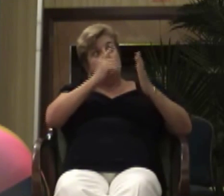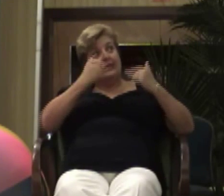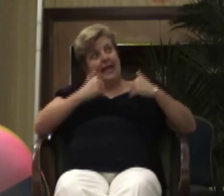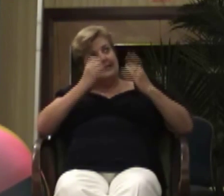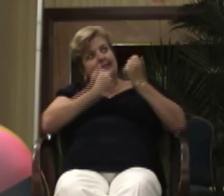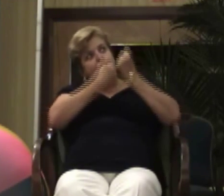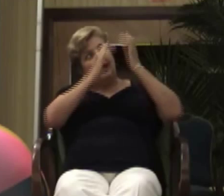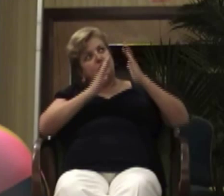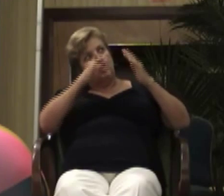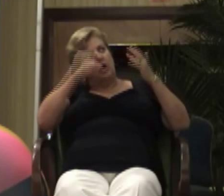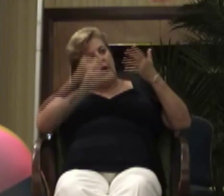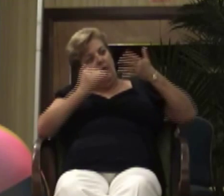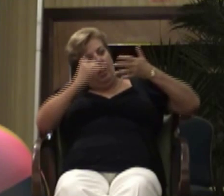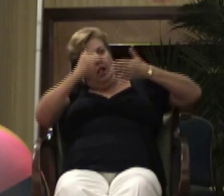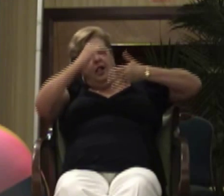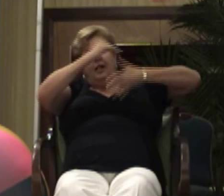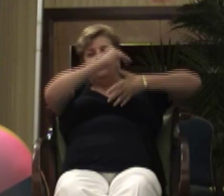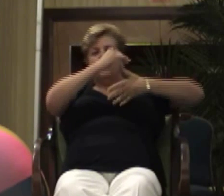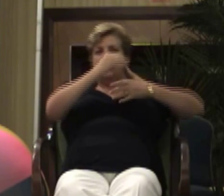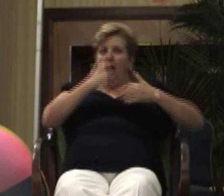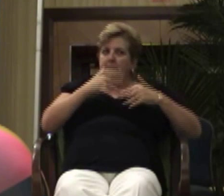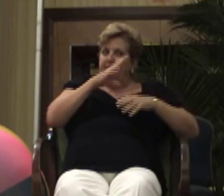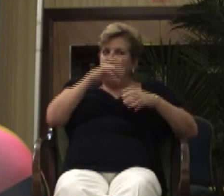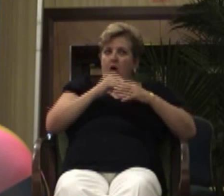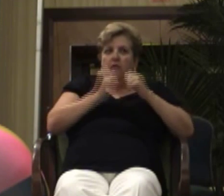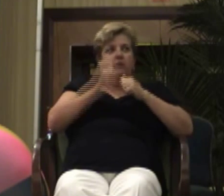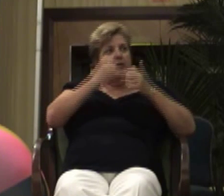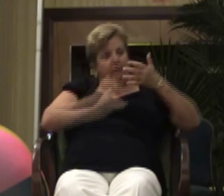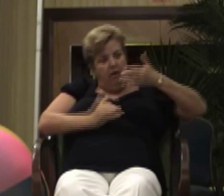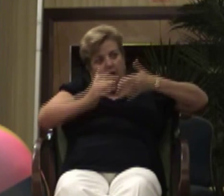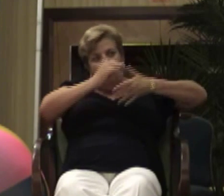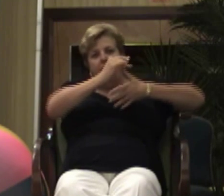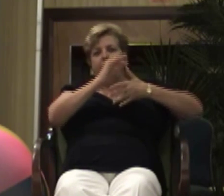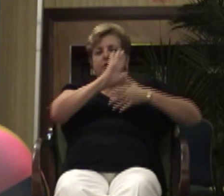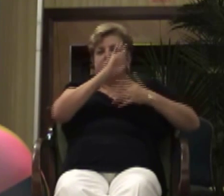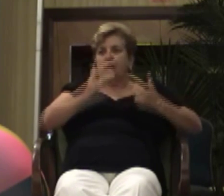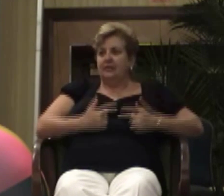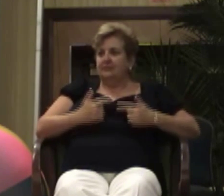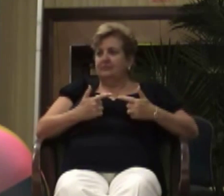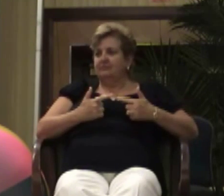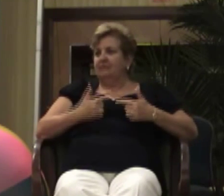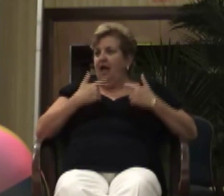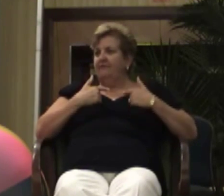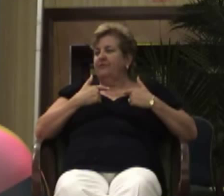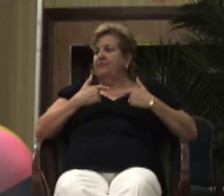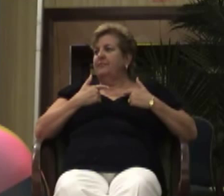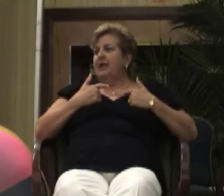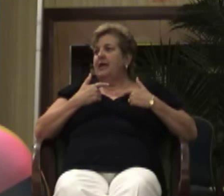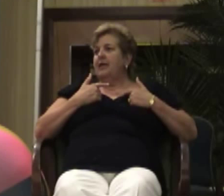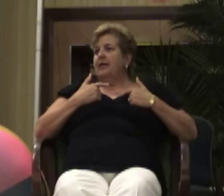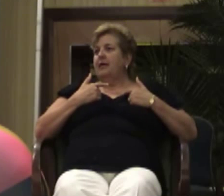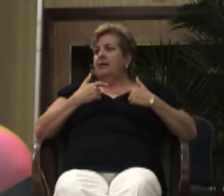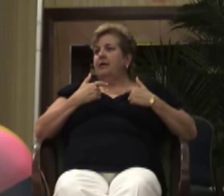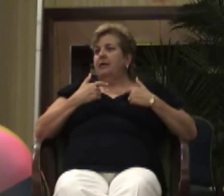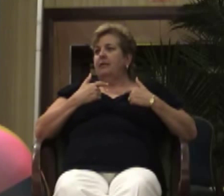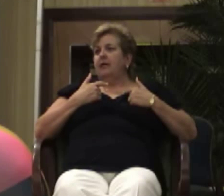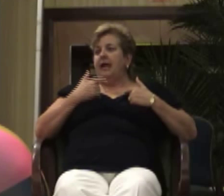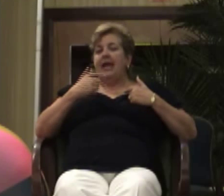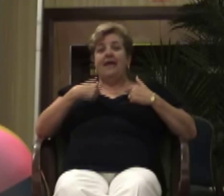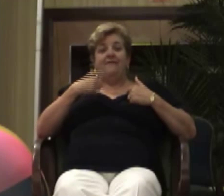very involved in all their lives. My sponsor's sponsor, and I'm going to get, you know, I'll get in trouble for saying this, but